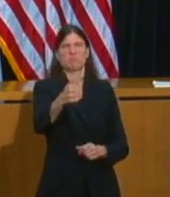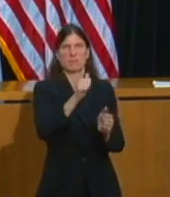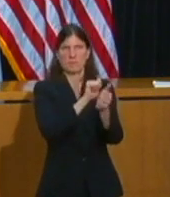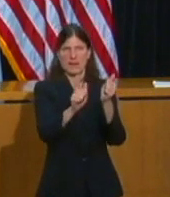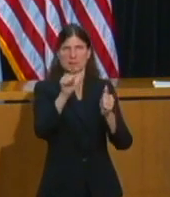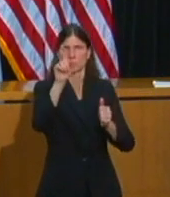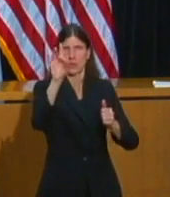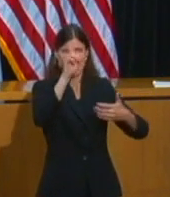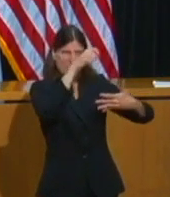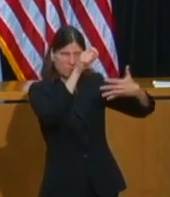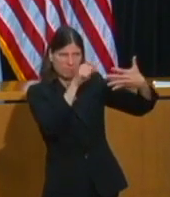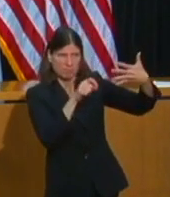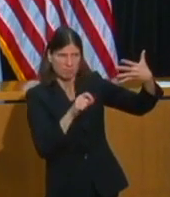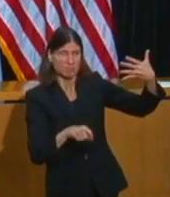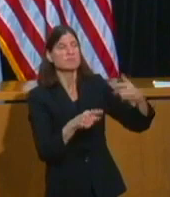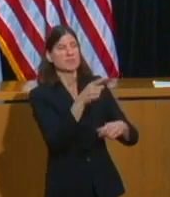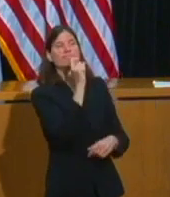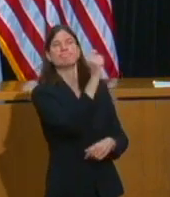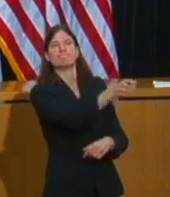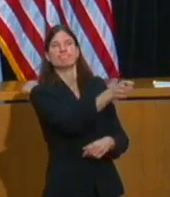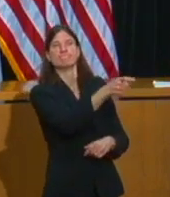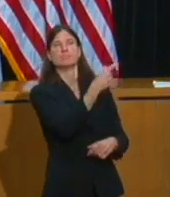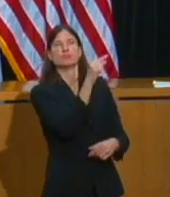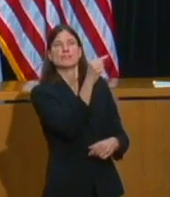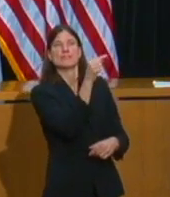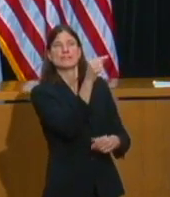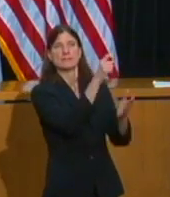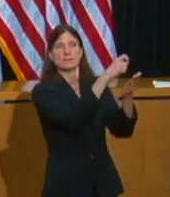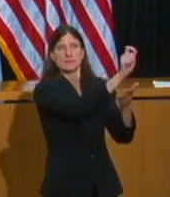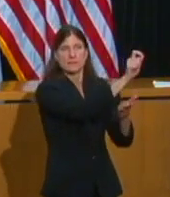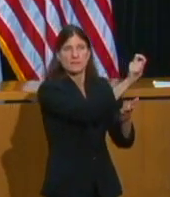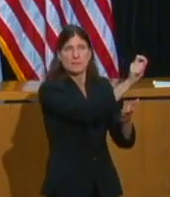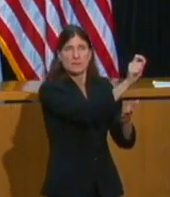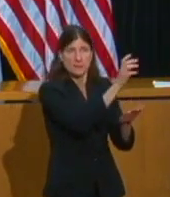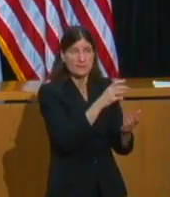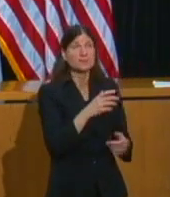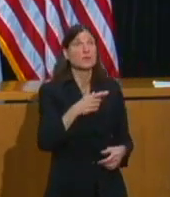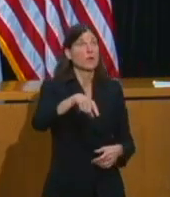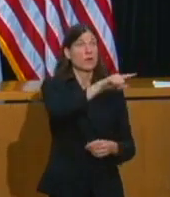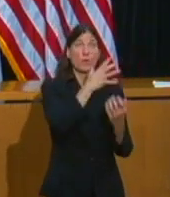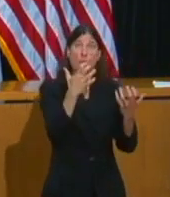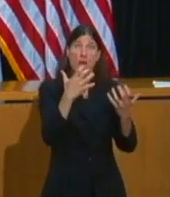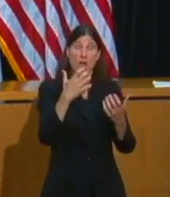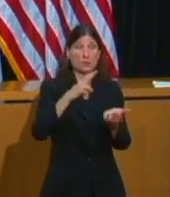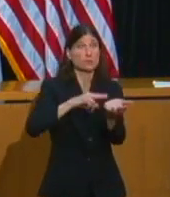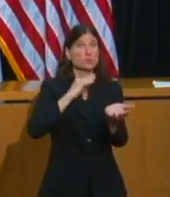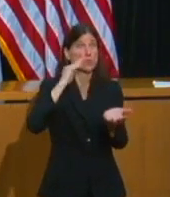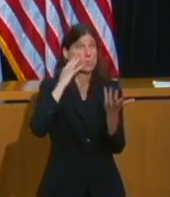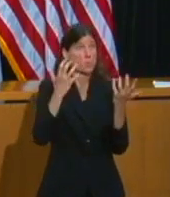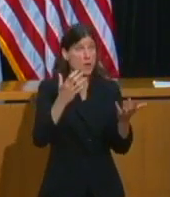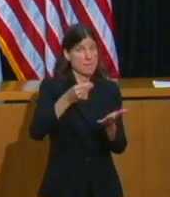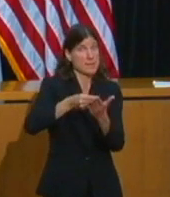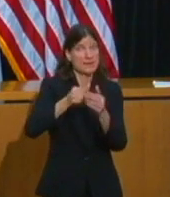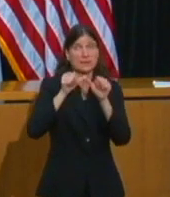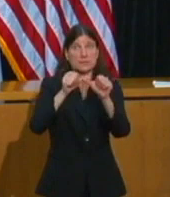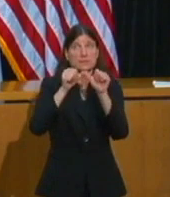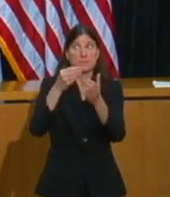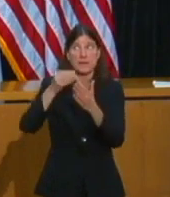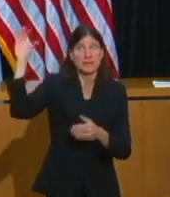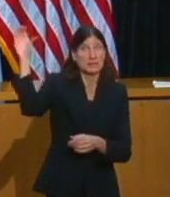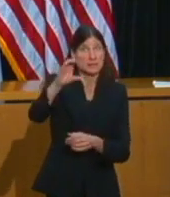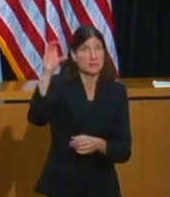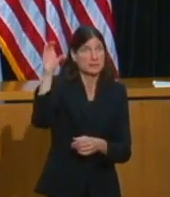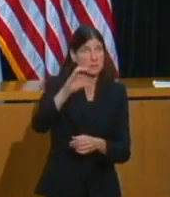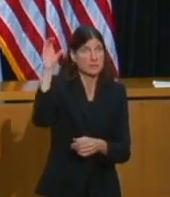their residents and staff by May 25th as a condition of receiving additional funding. I'm pleased to report that 353 of the 360,